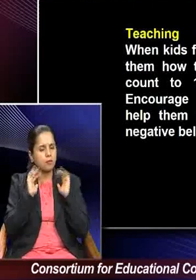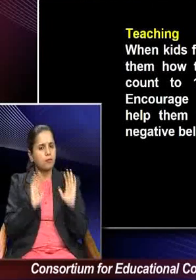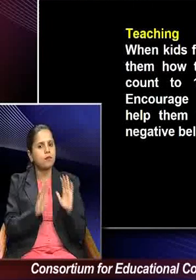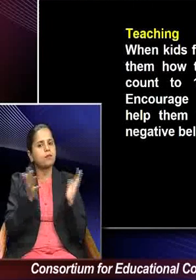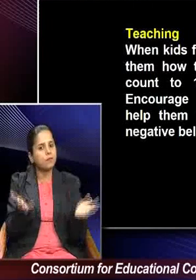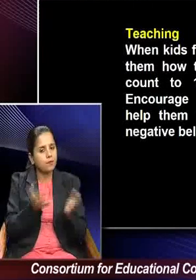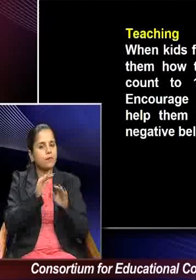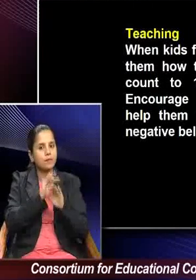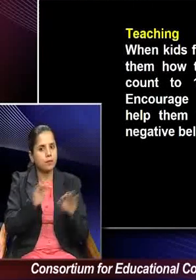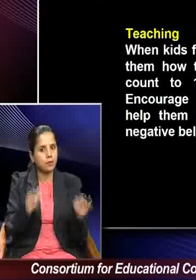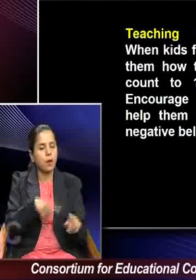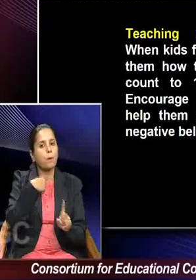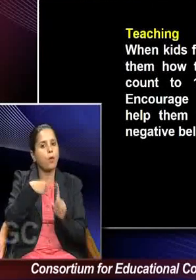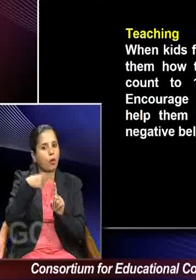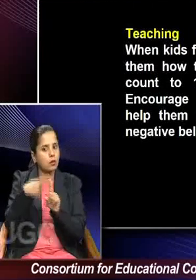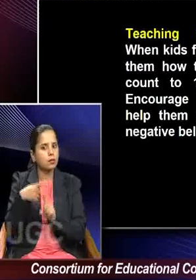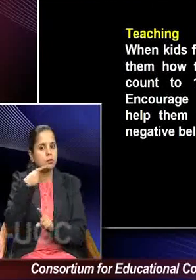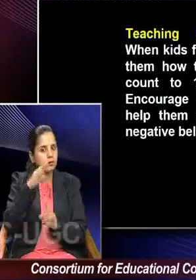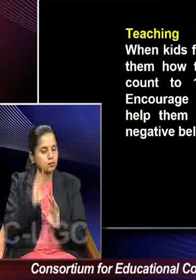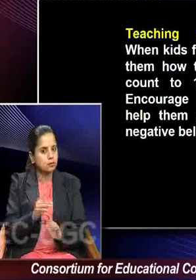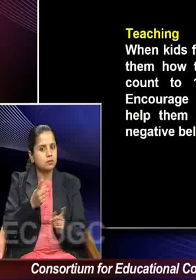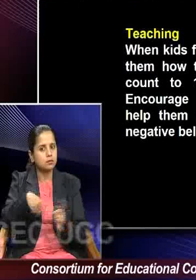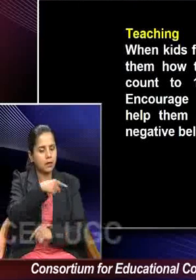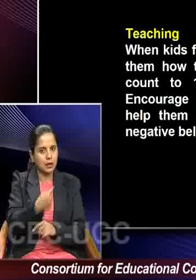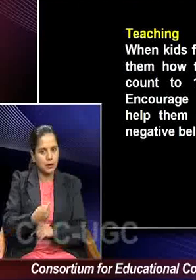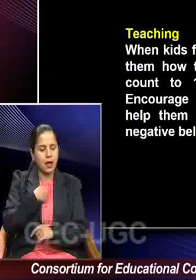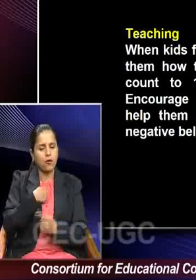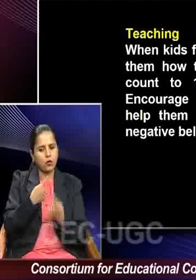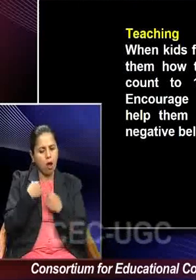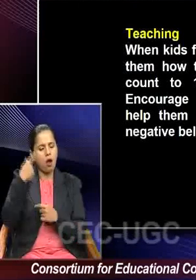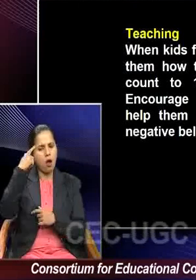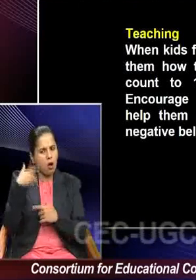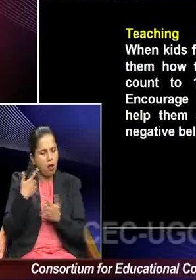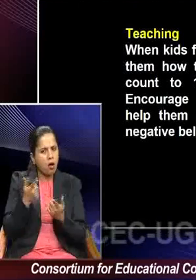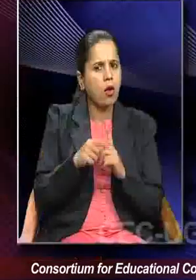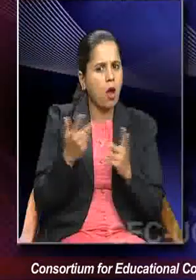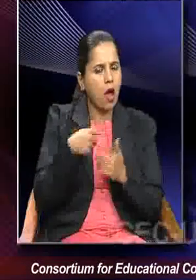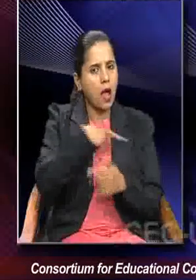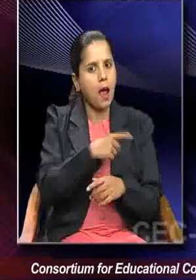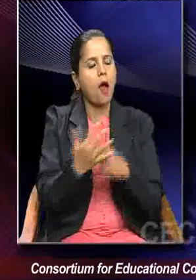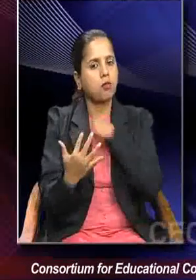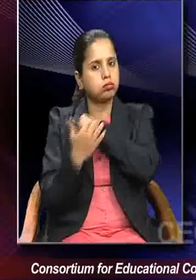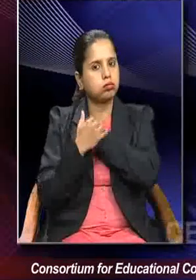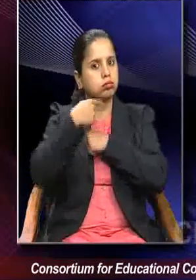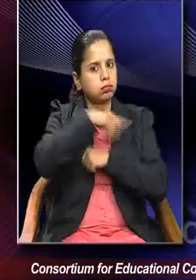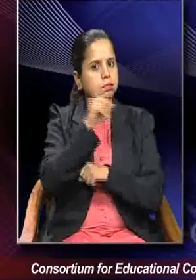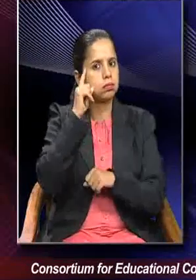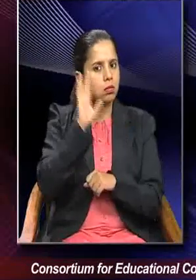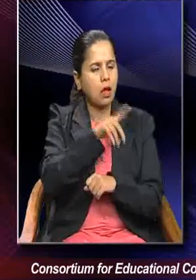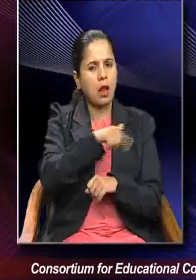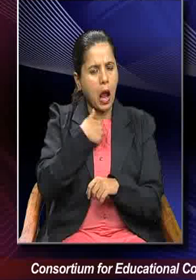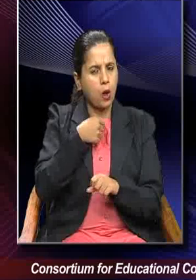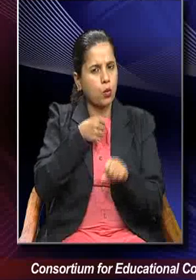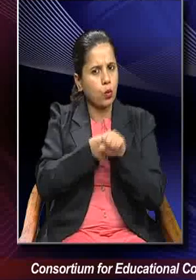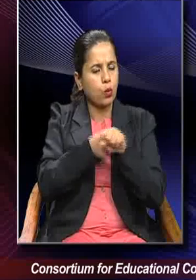Encourage positive and self-talk and help them recognize and combat